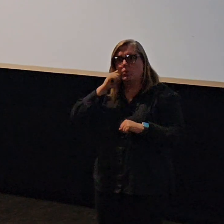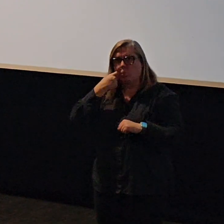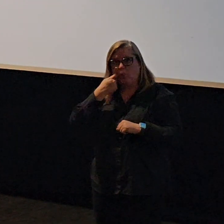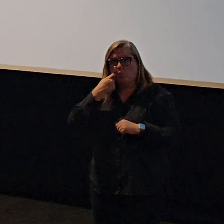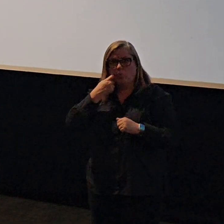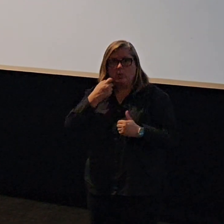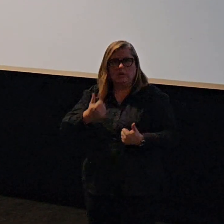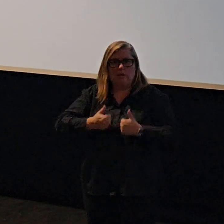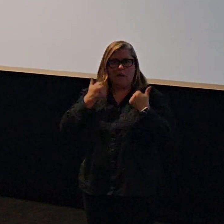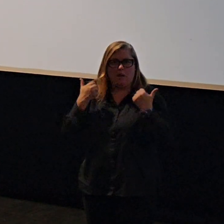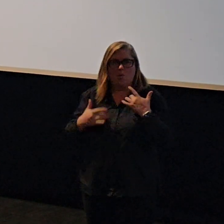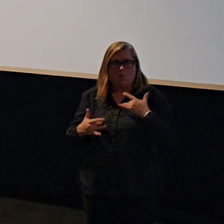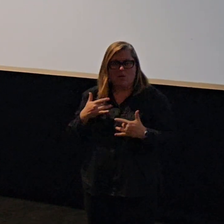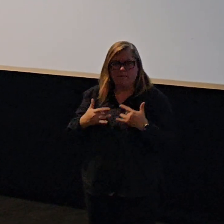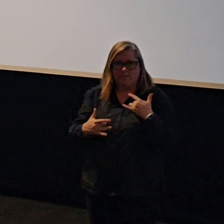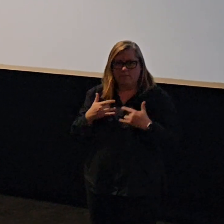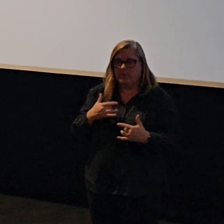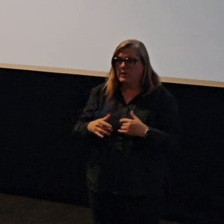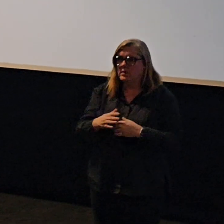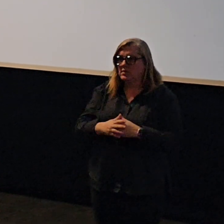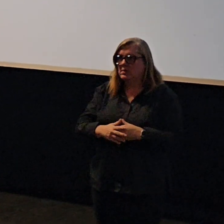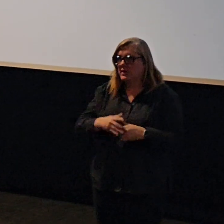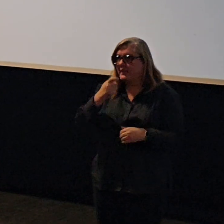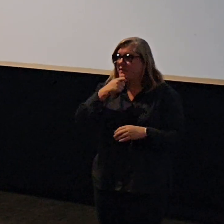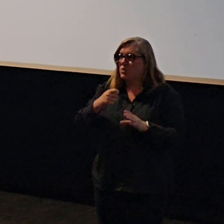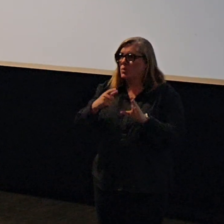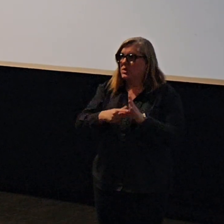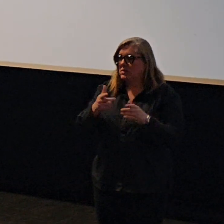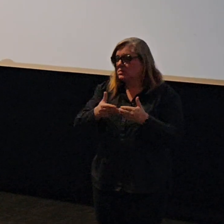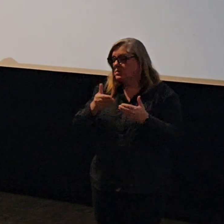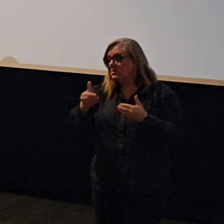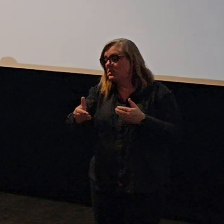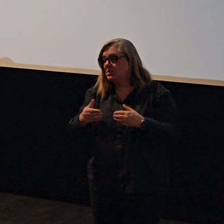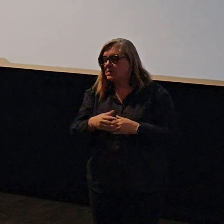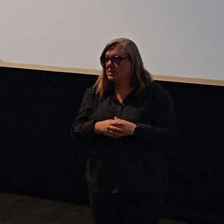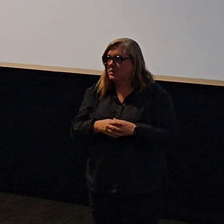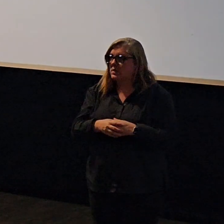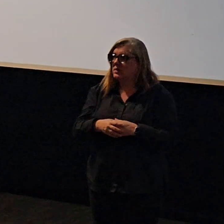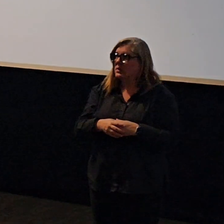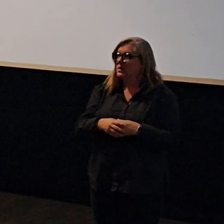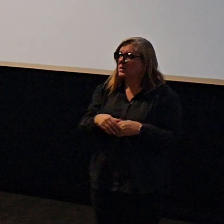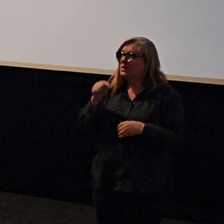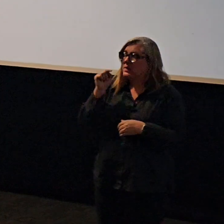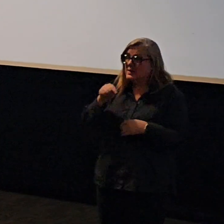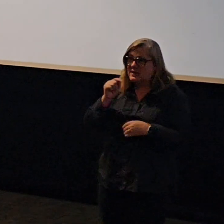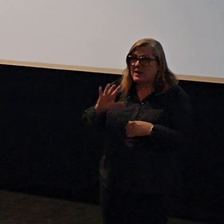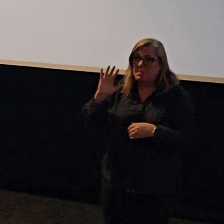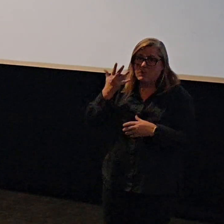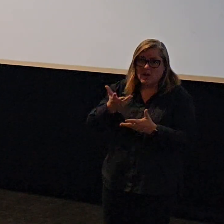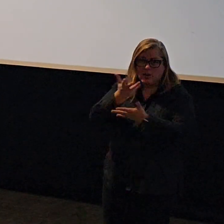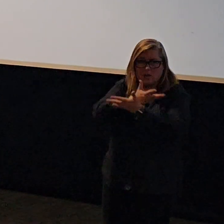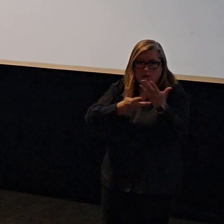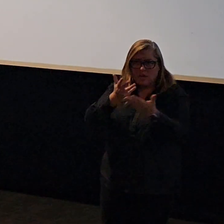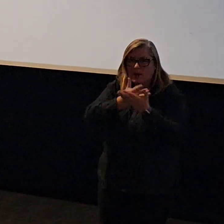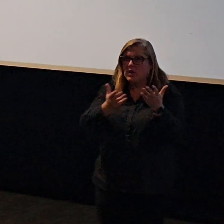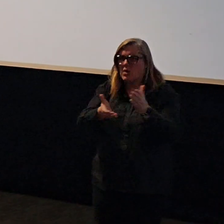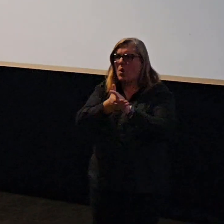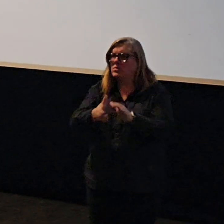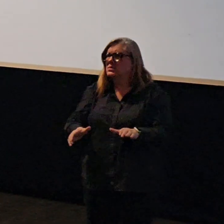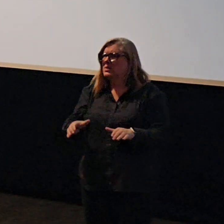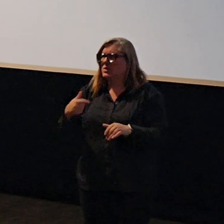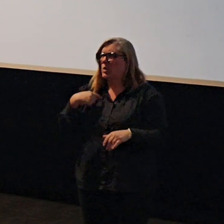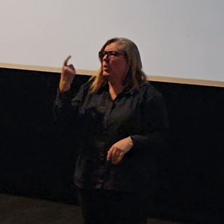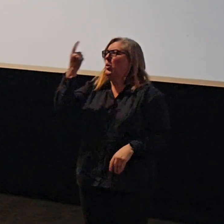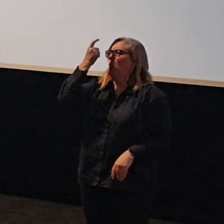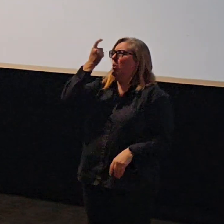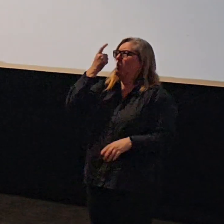much closer in our future than we had expected, just in a few years' time. And that they had consulted experts to get this view. Can anybody guess